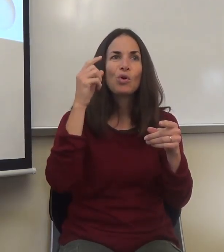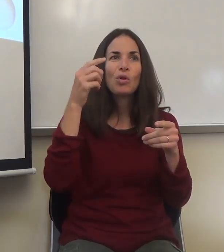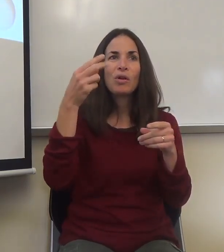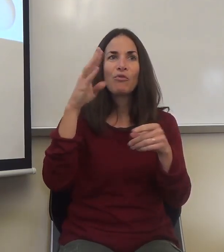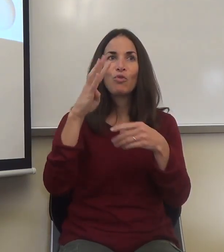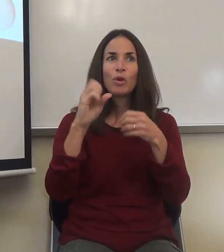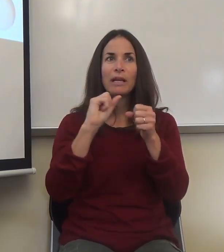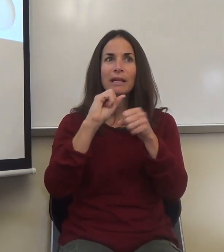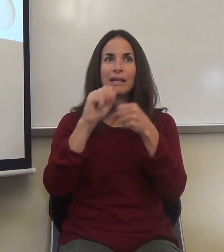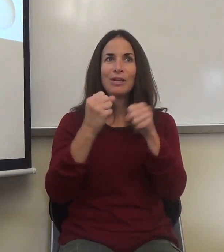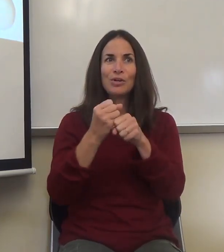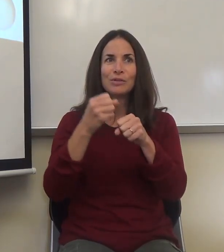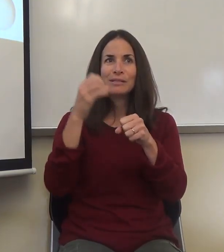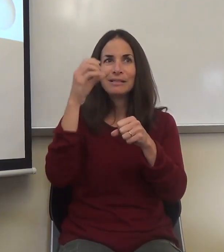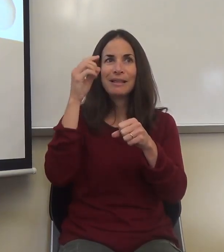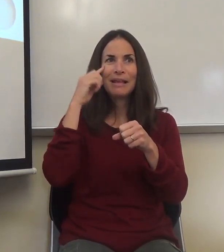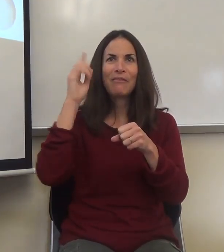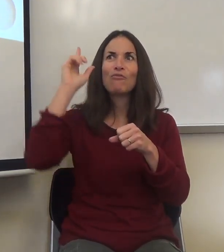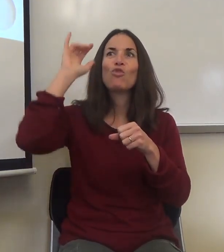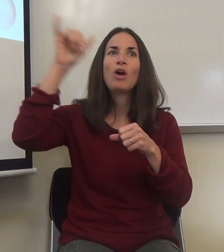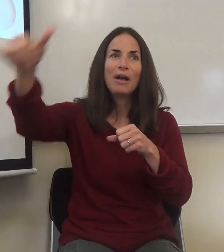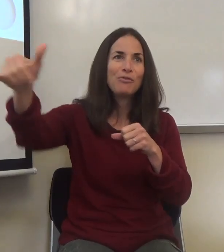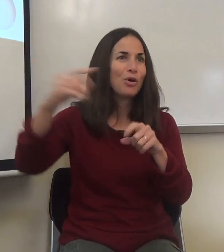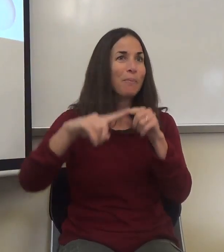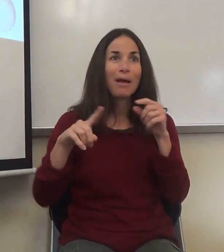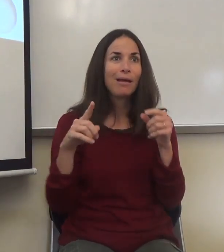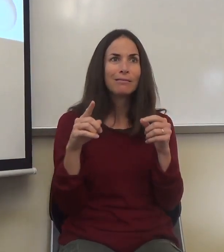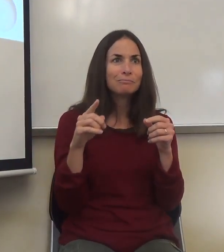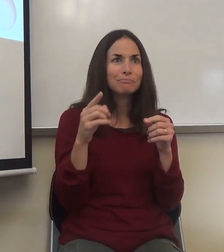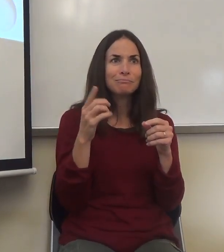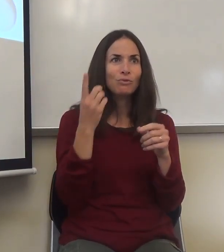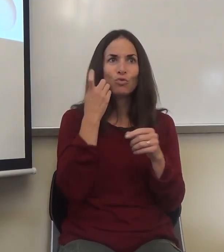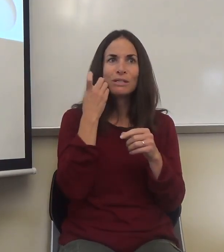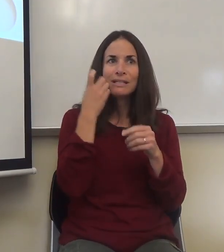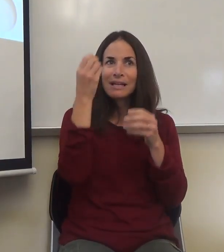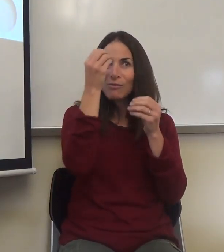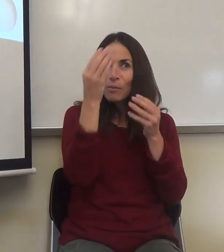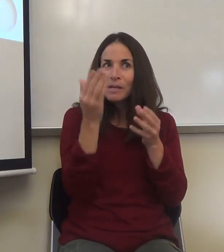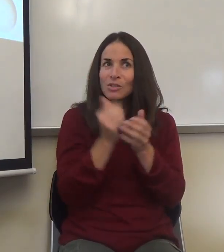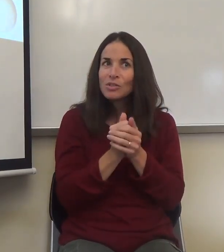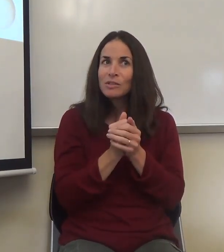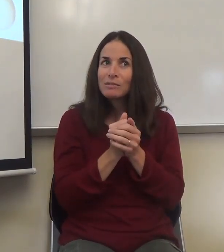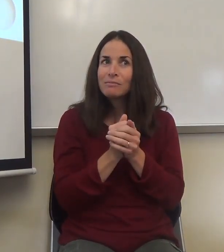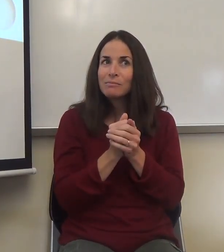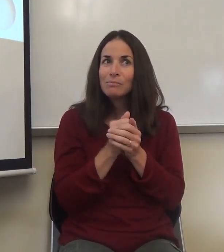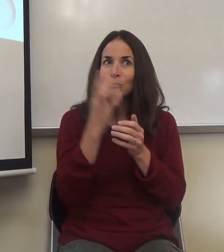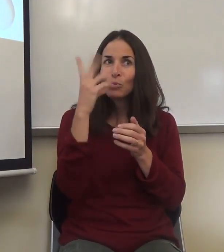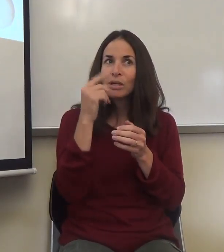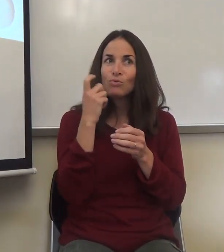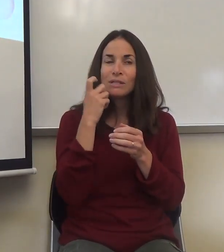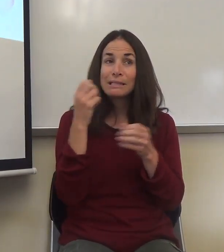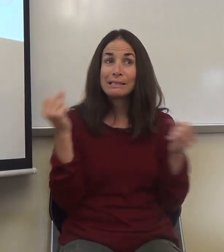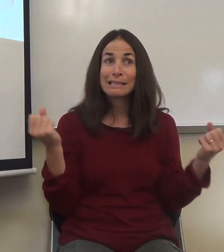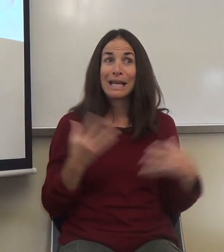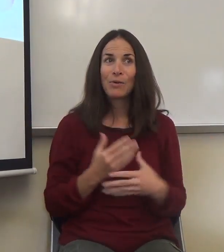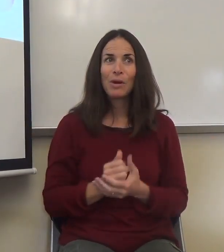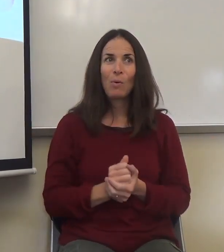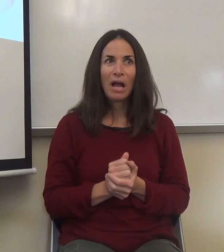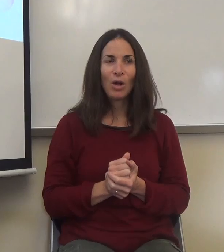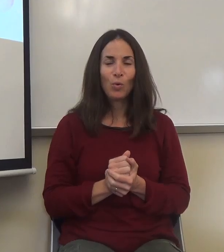you start to realize, my God, it was only 40 years before JFK was president that women got the